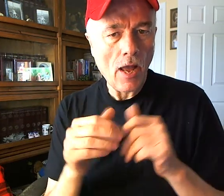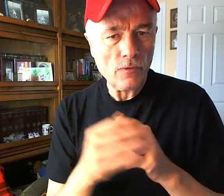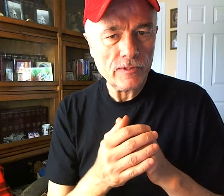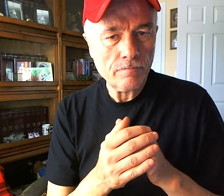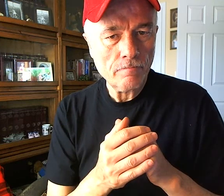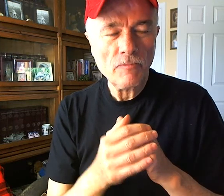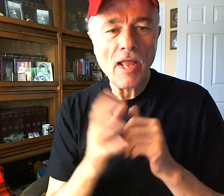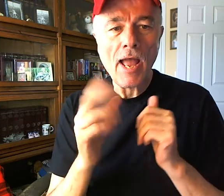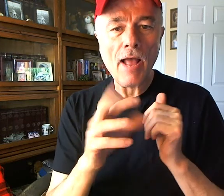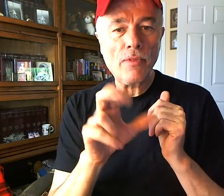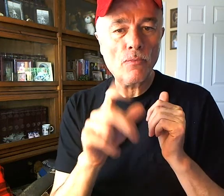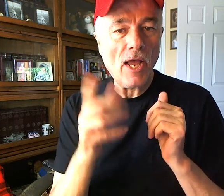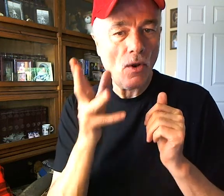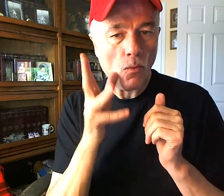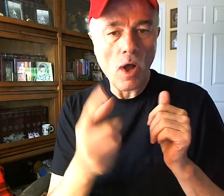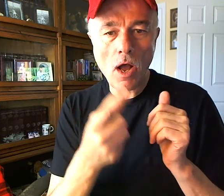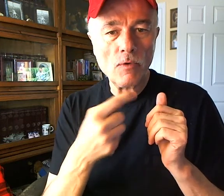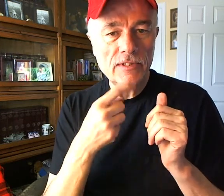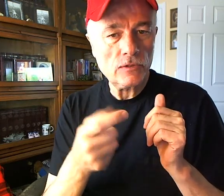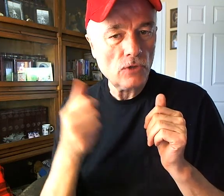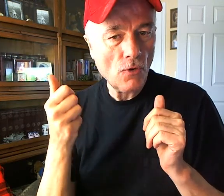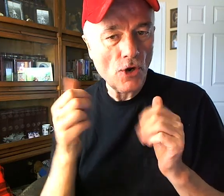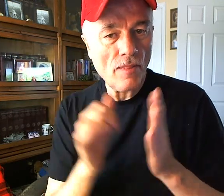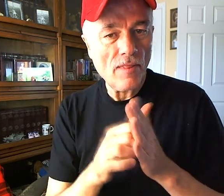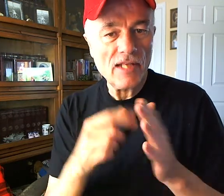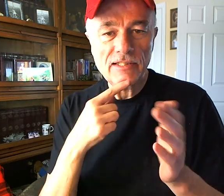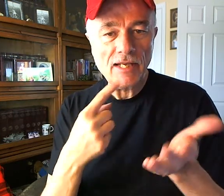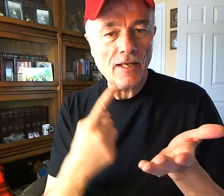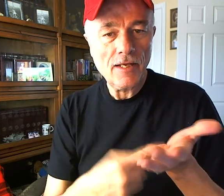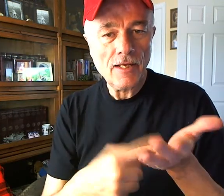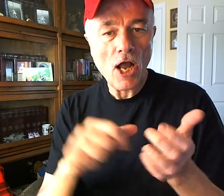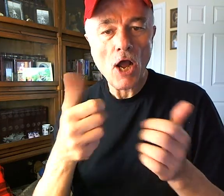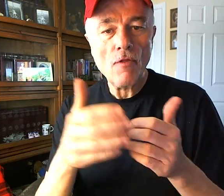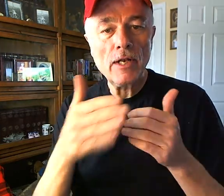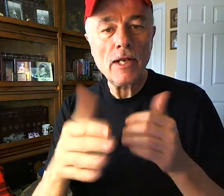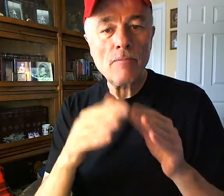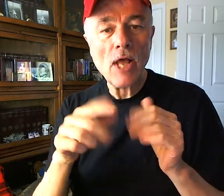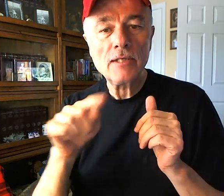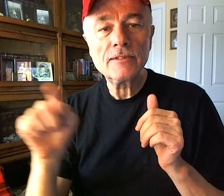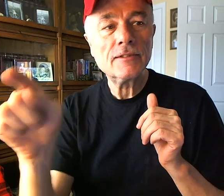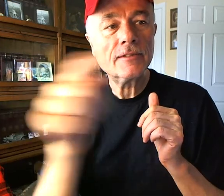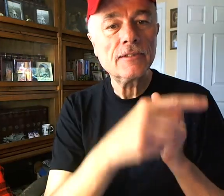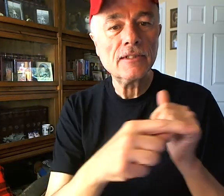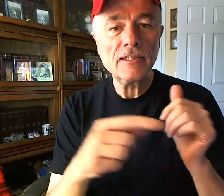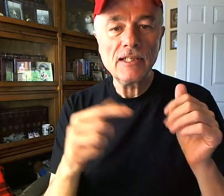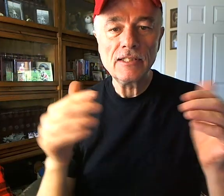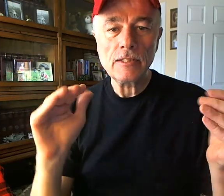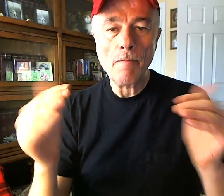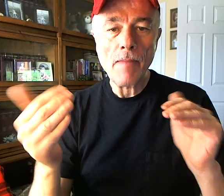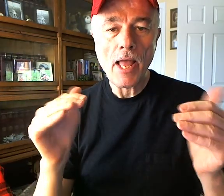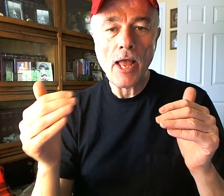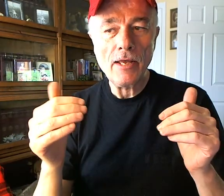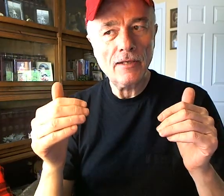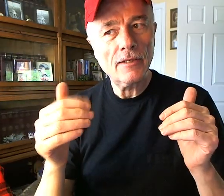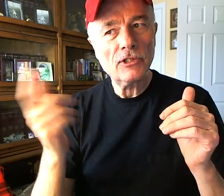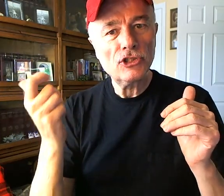foods now. Before that, it was trans fats. And before that, artificial sweeteners. But at Kashi, we've kept our foods real from the